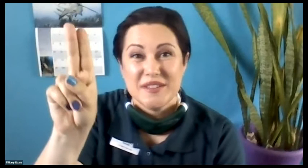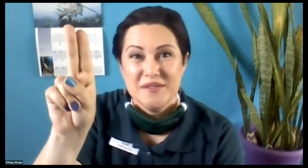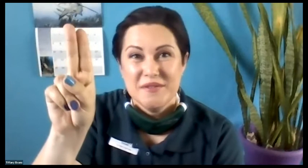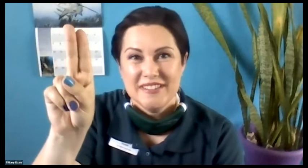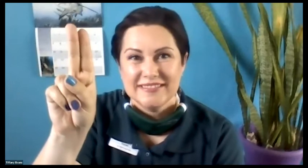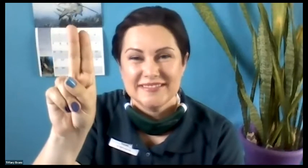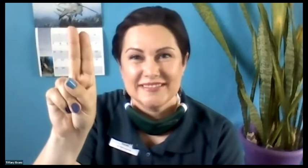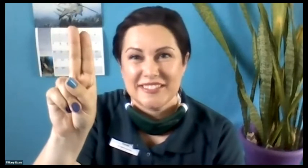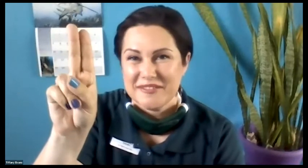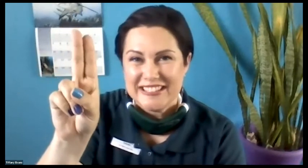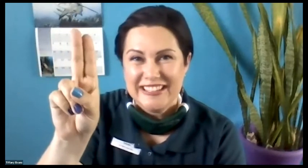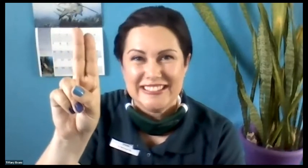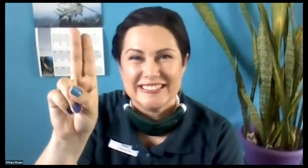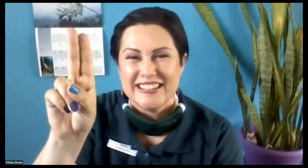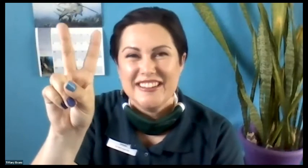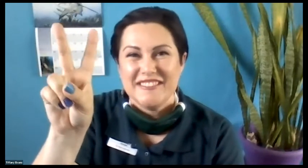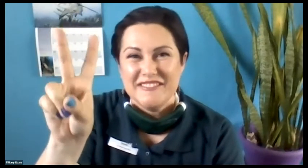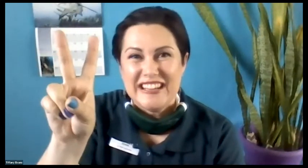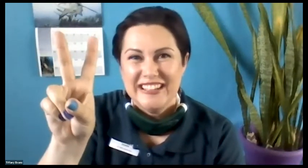U, almost done, V,